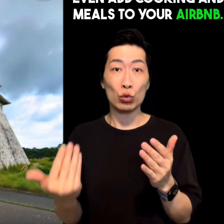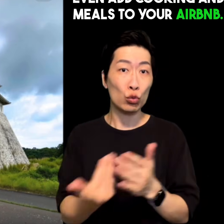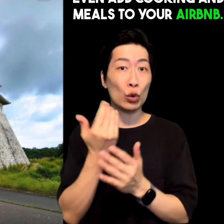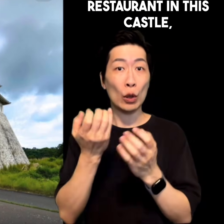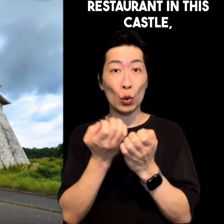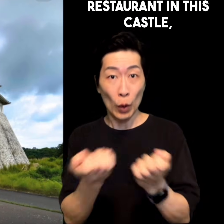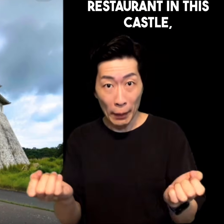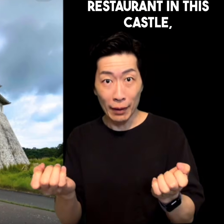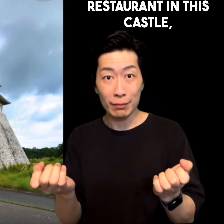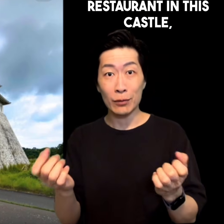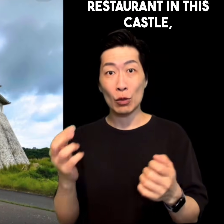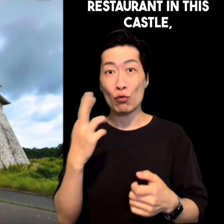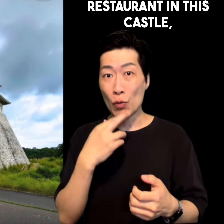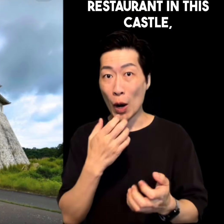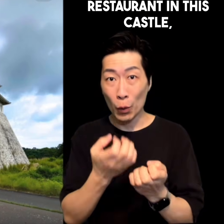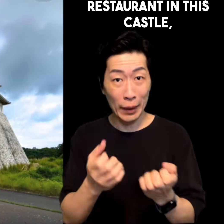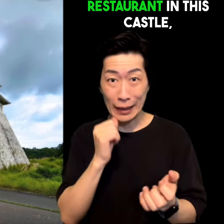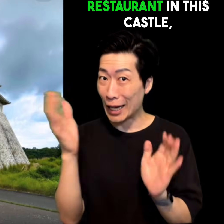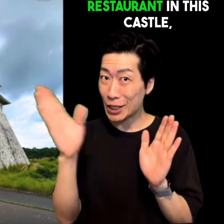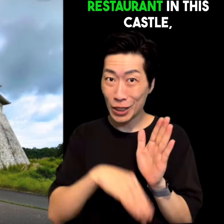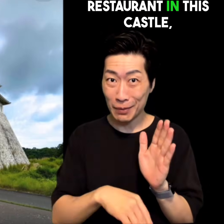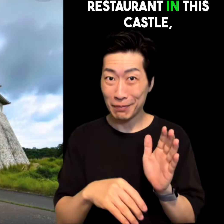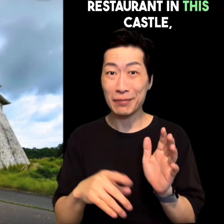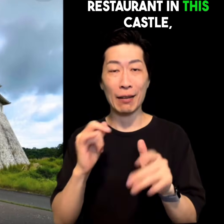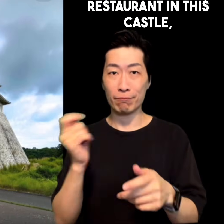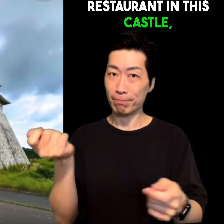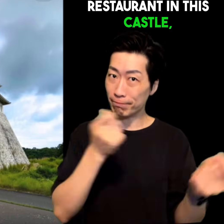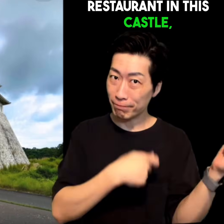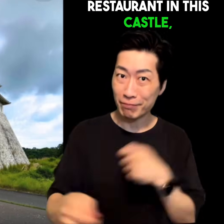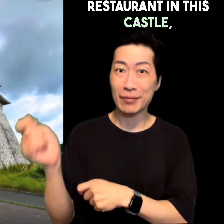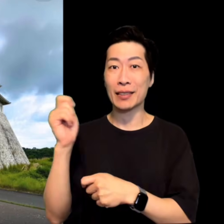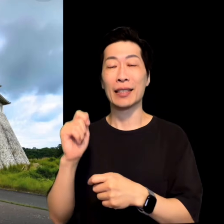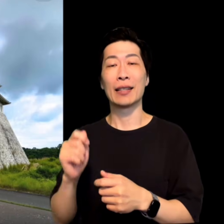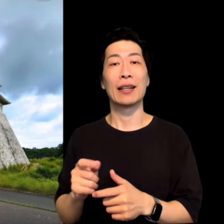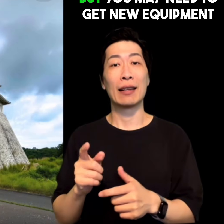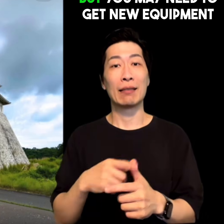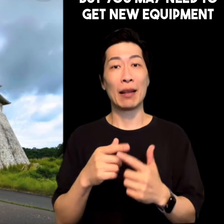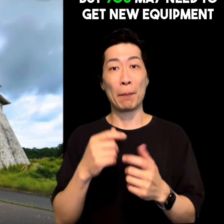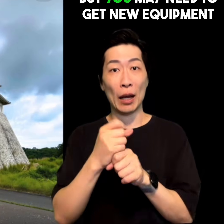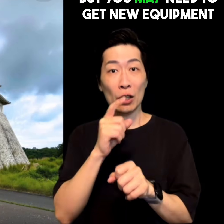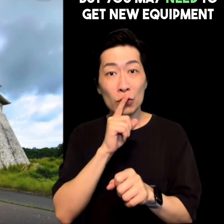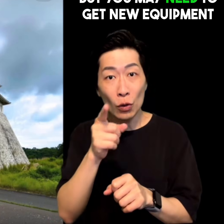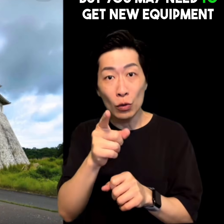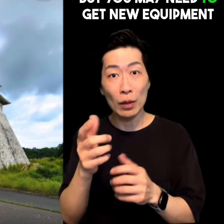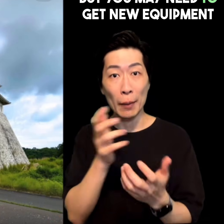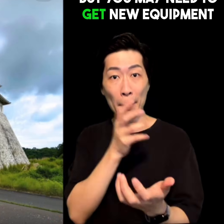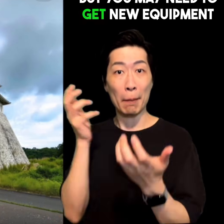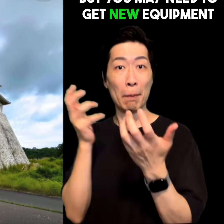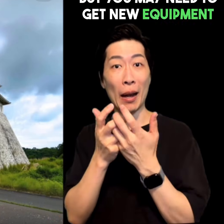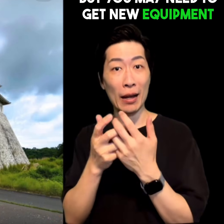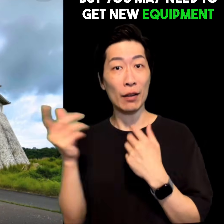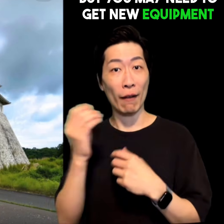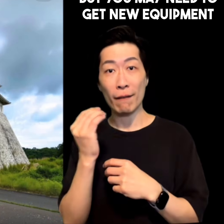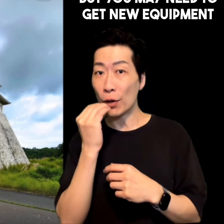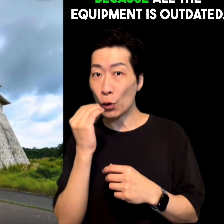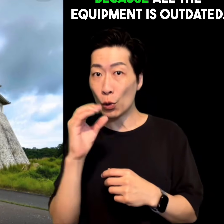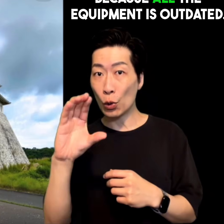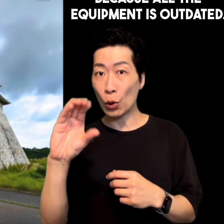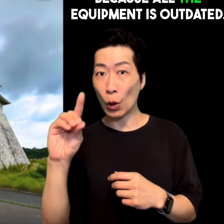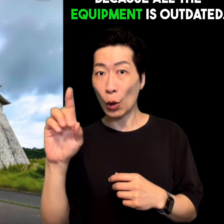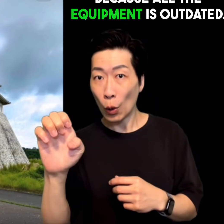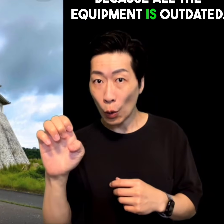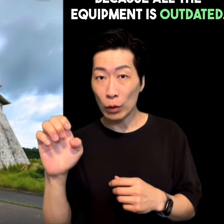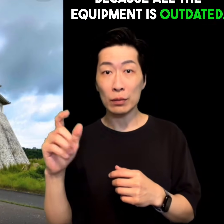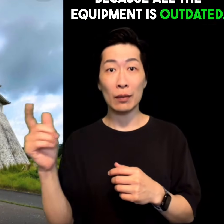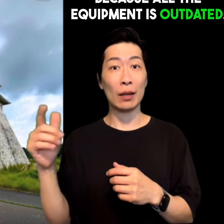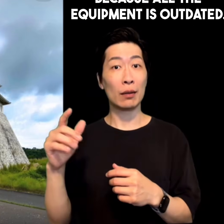your Airbnb. There is a large restaurant in this castle, but you may need to get new equipment because all